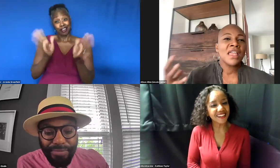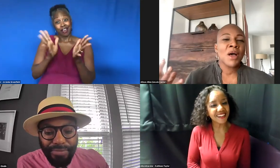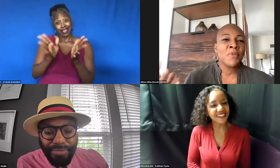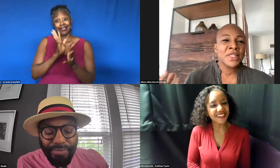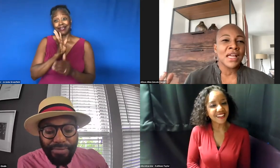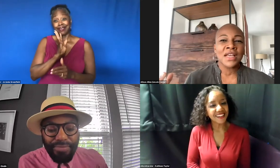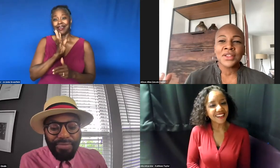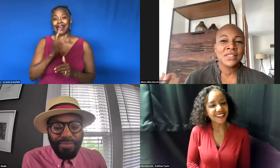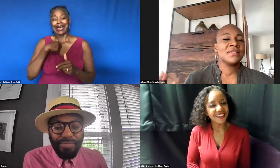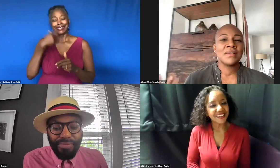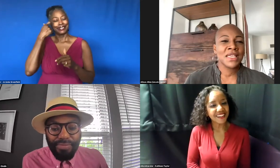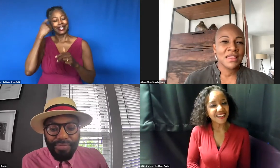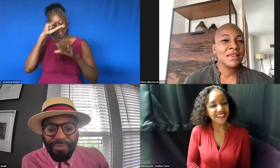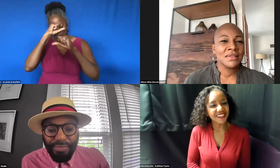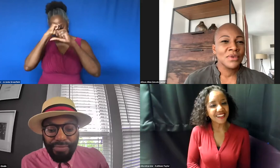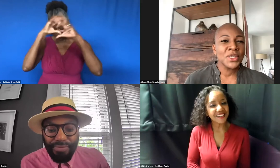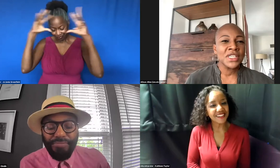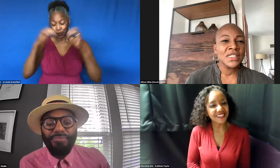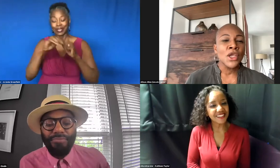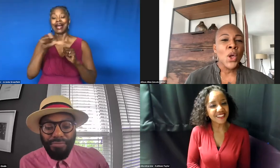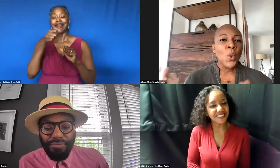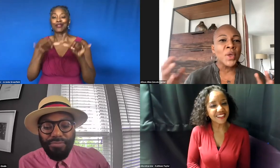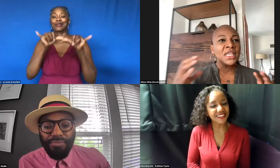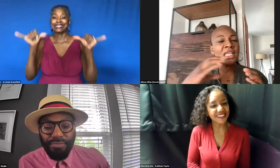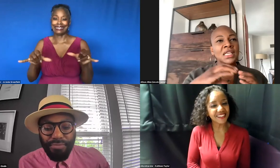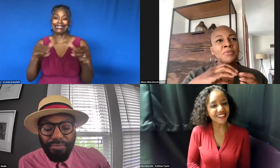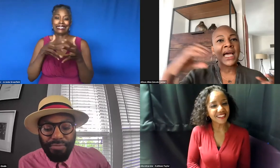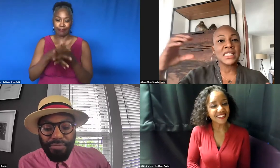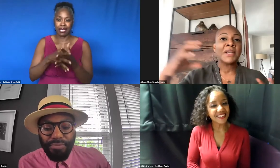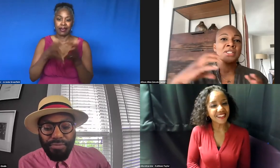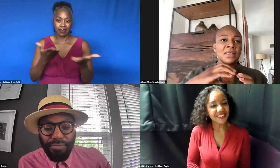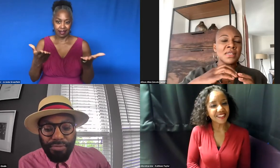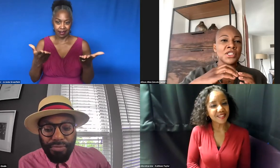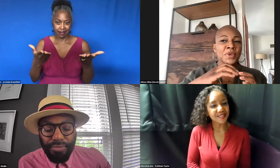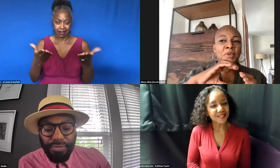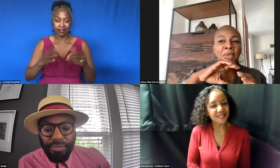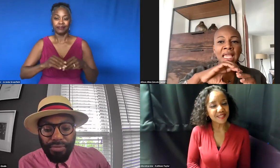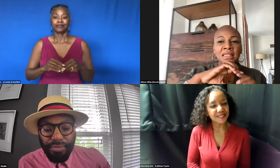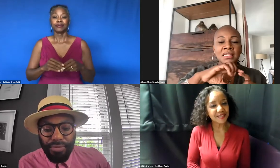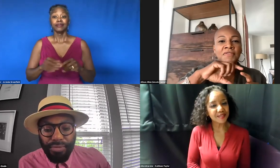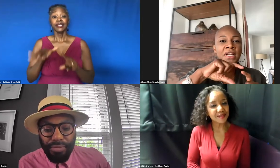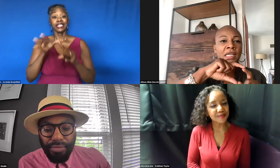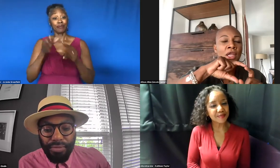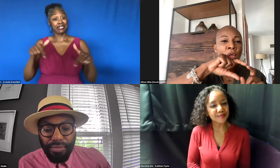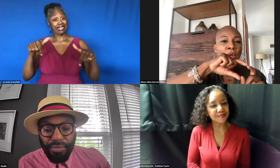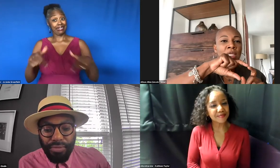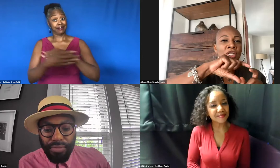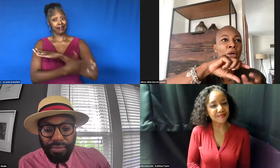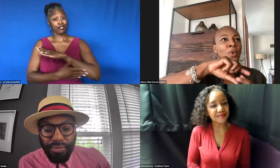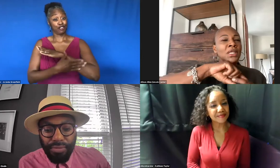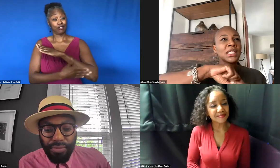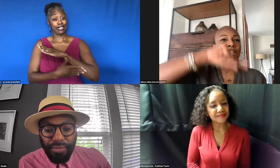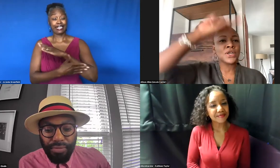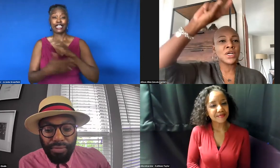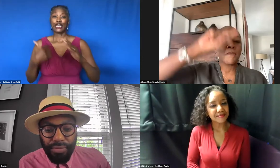I just came up with another systemic thing, which is we keep, especially in this country, we paint these very, you